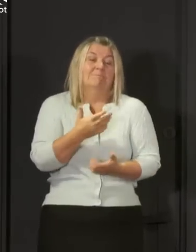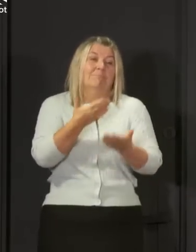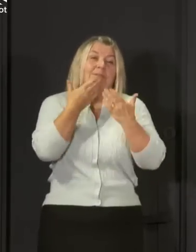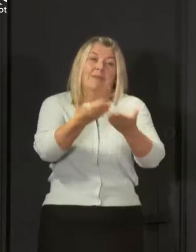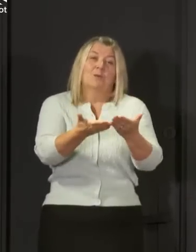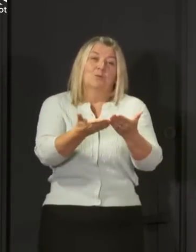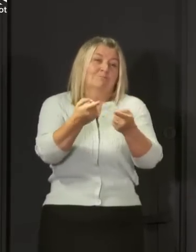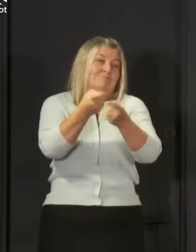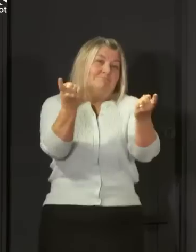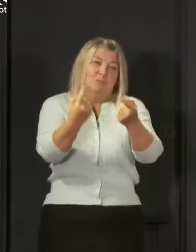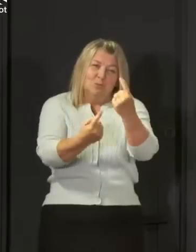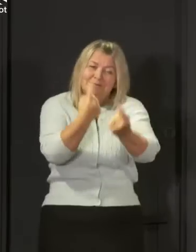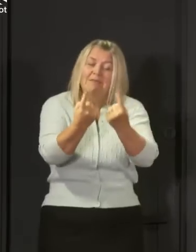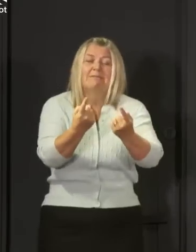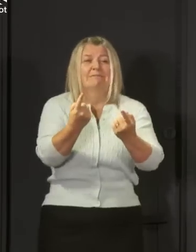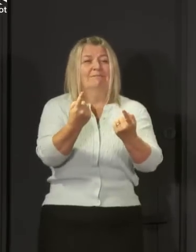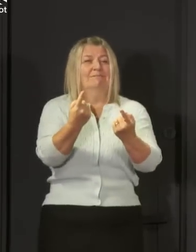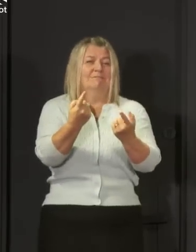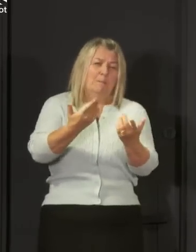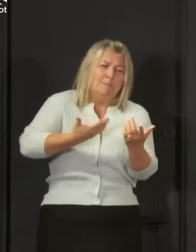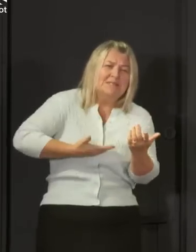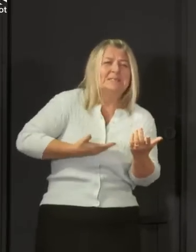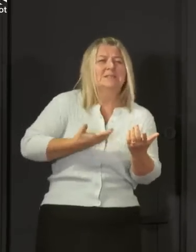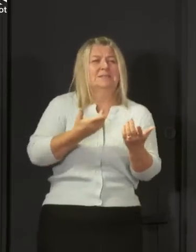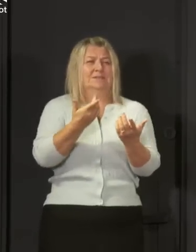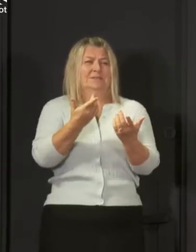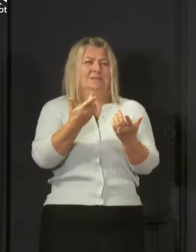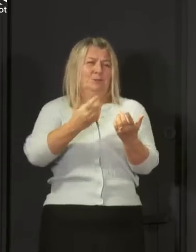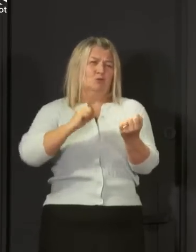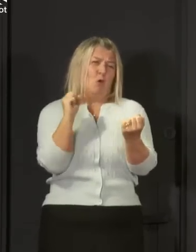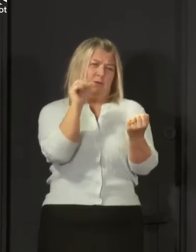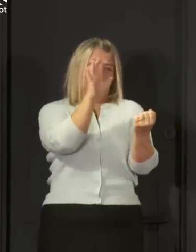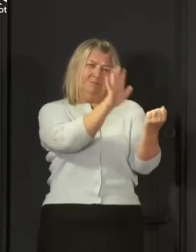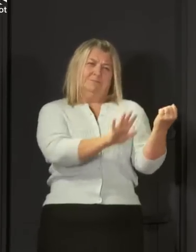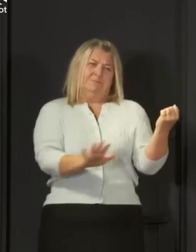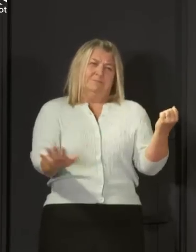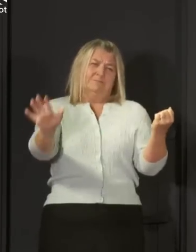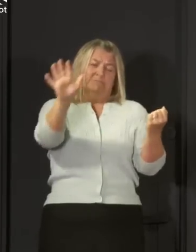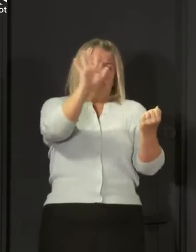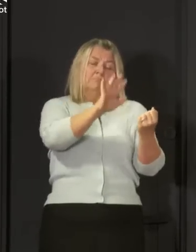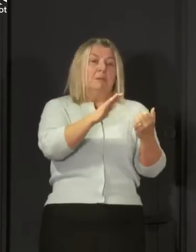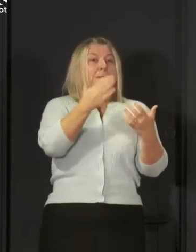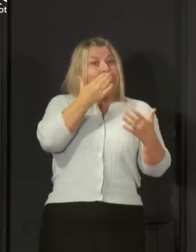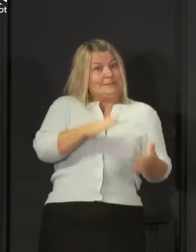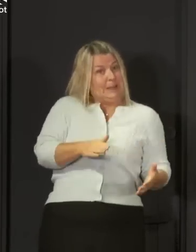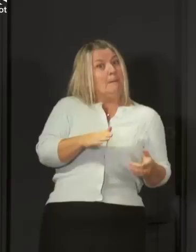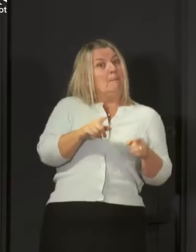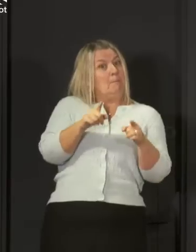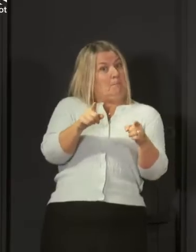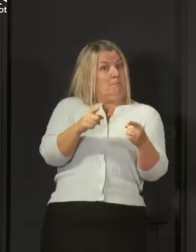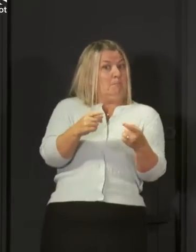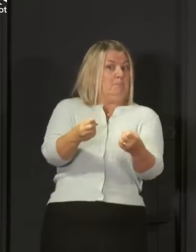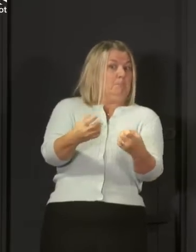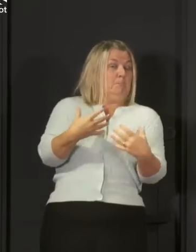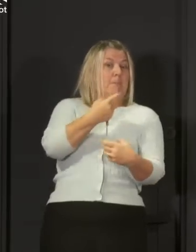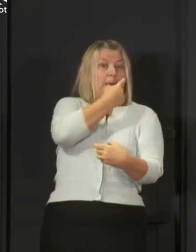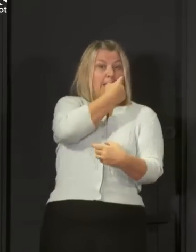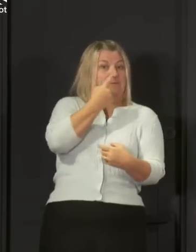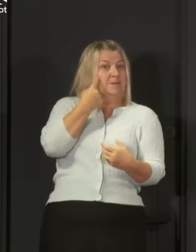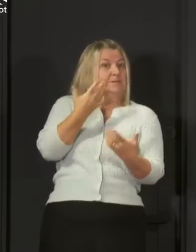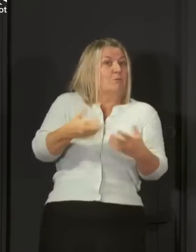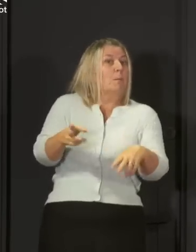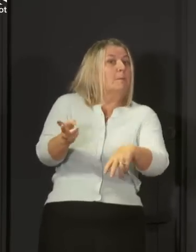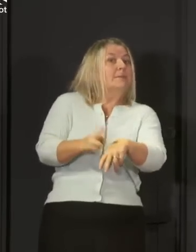to individuals and businesses across the country. The anecdotal evidence, early anecdotal evidence we have so far from the